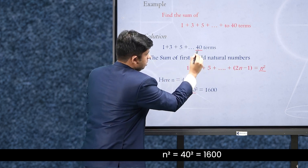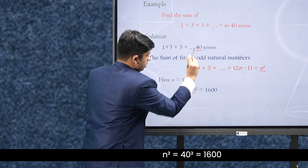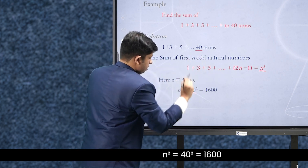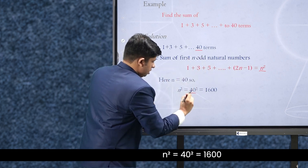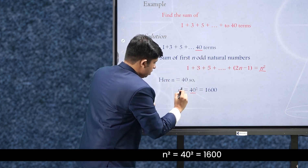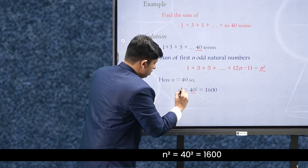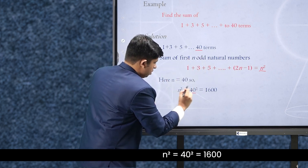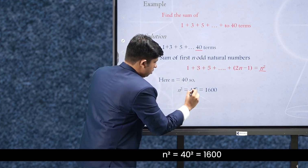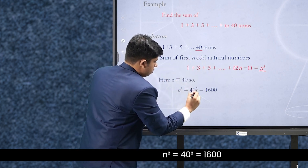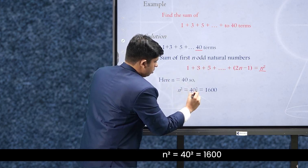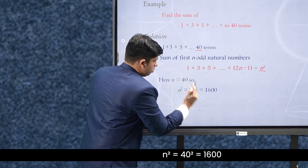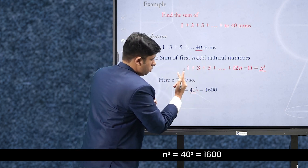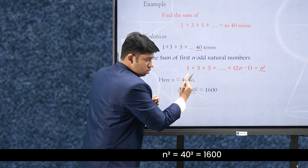to 1600.